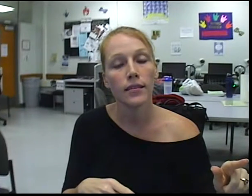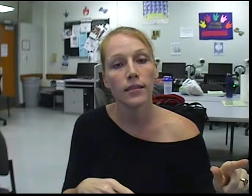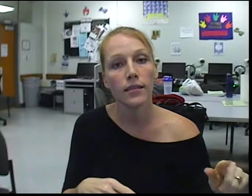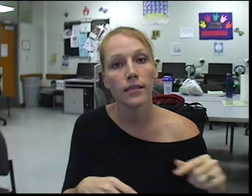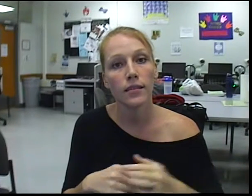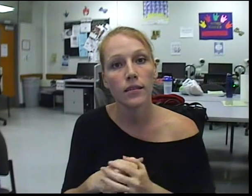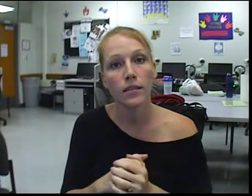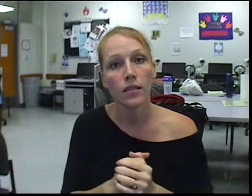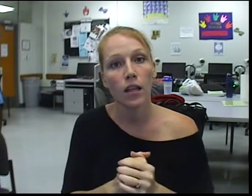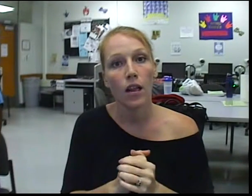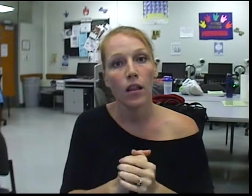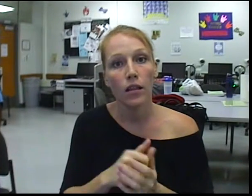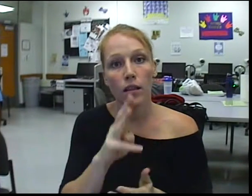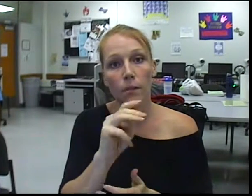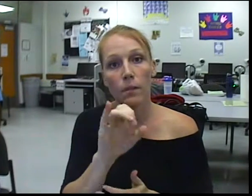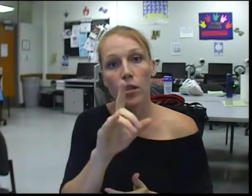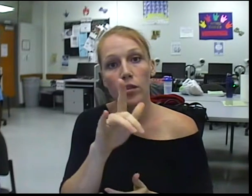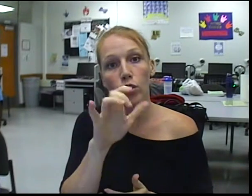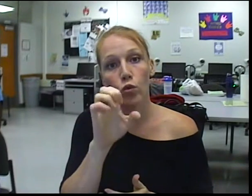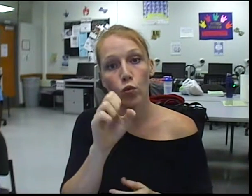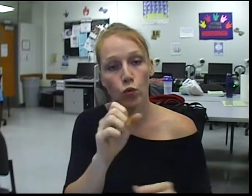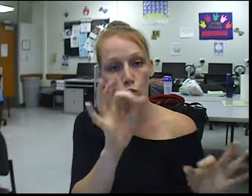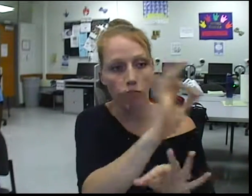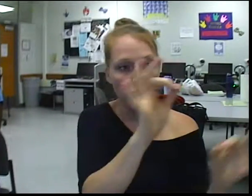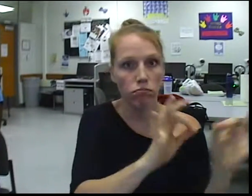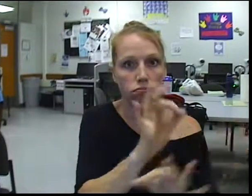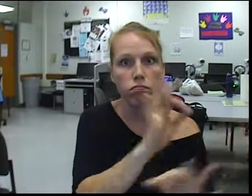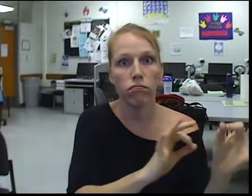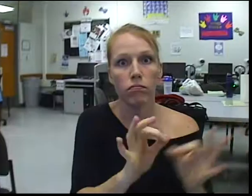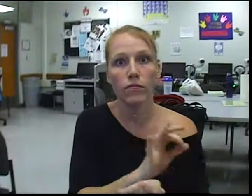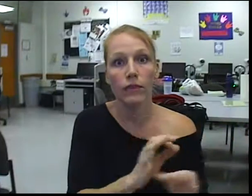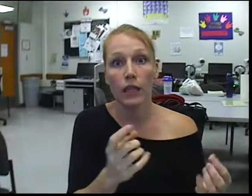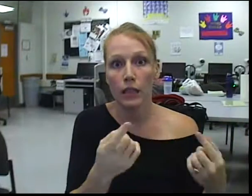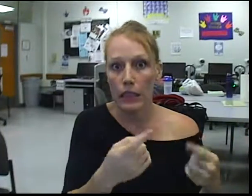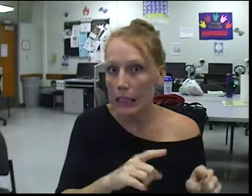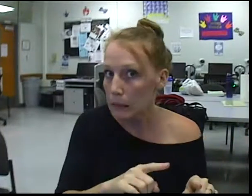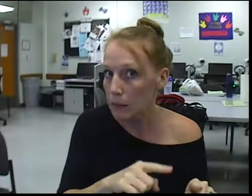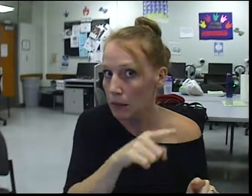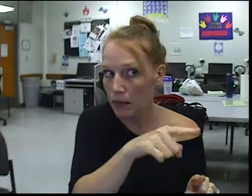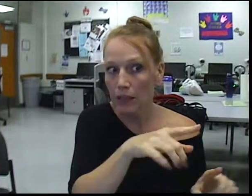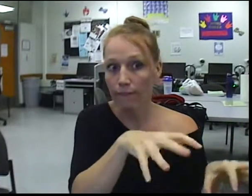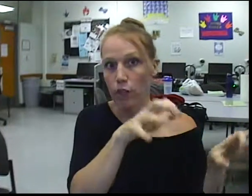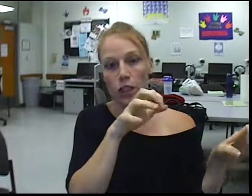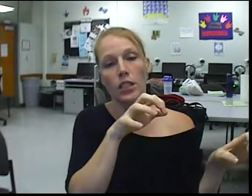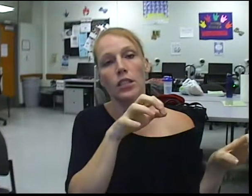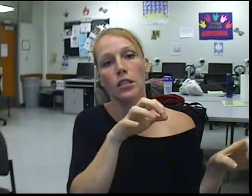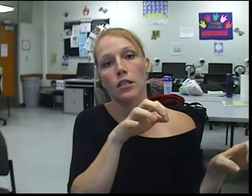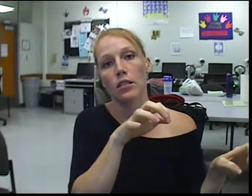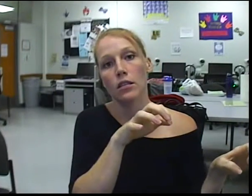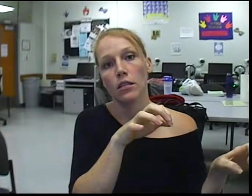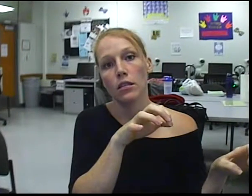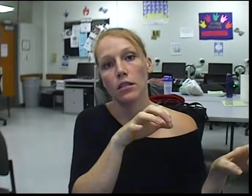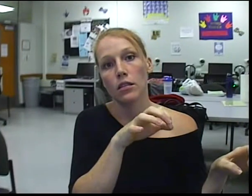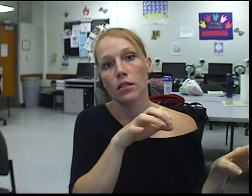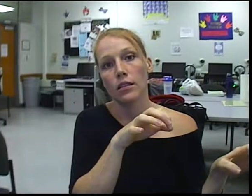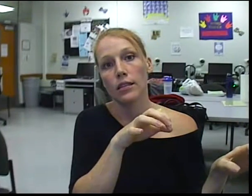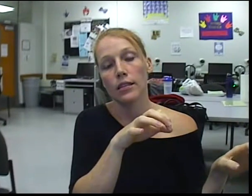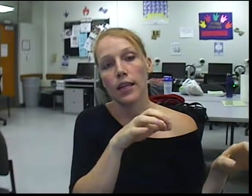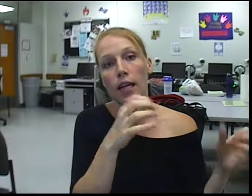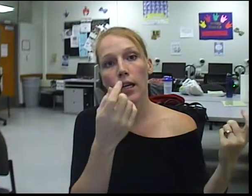molecules of water vapor in the atmosphere and you freeze them. And then they accumulate as frost. So you have